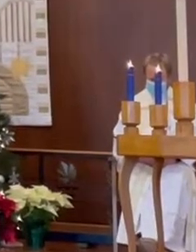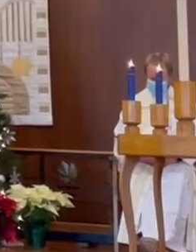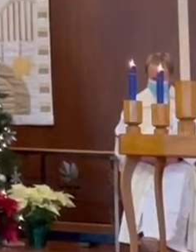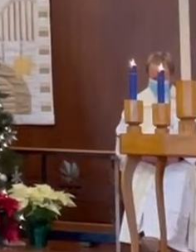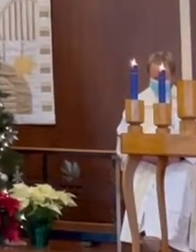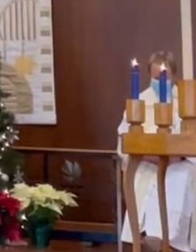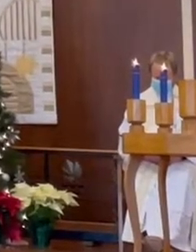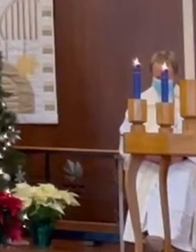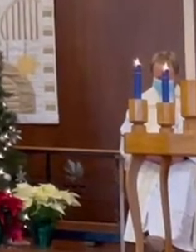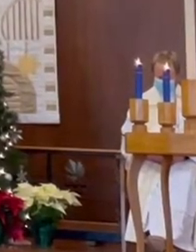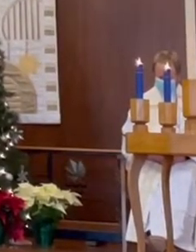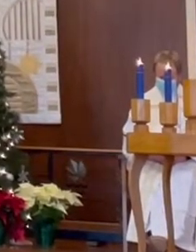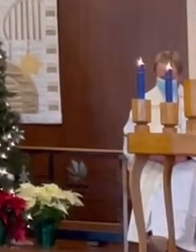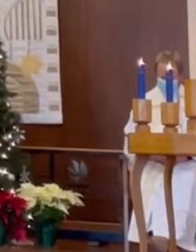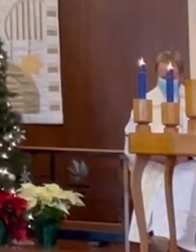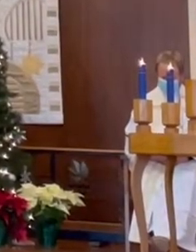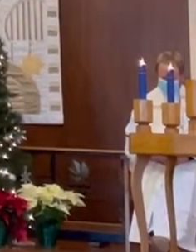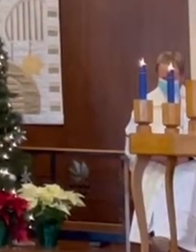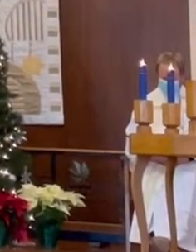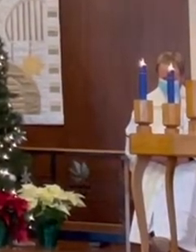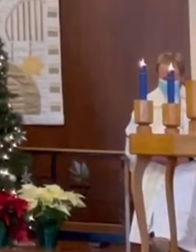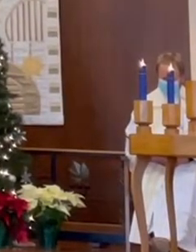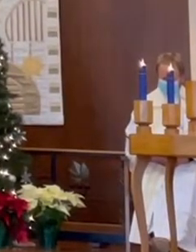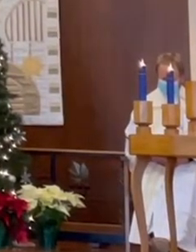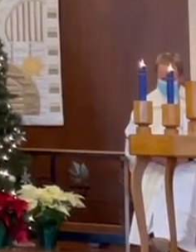or decide by what his ears hear.